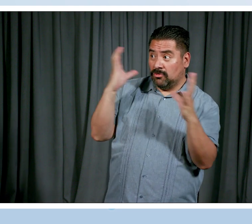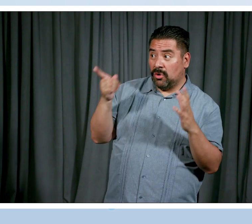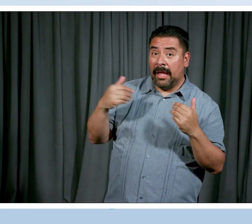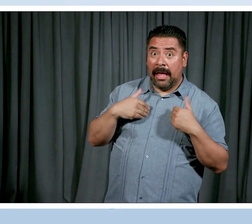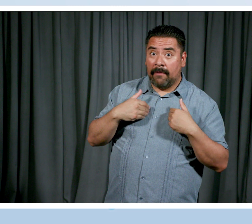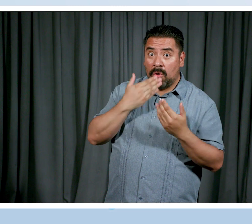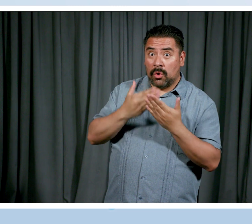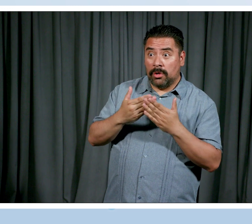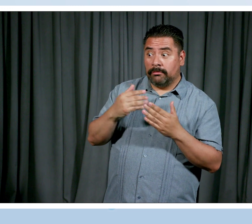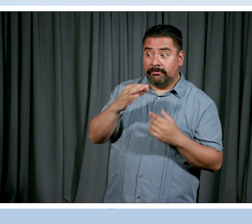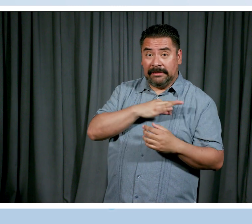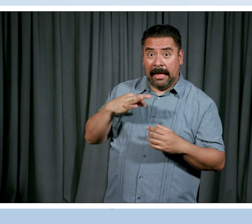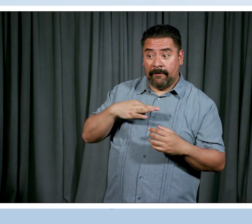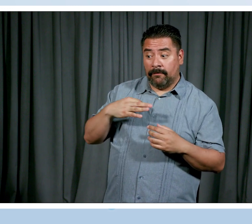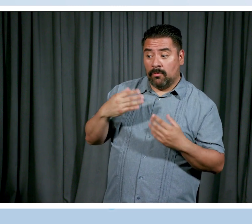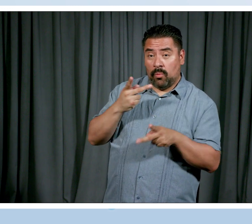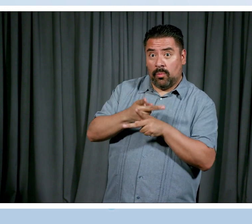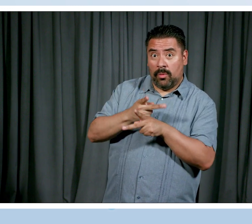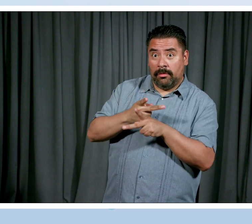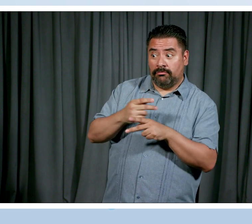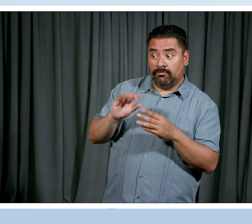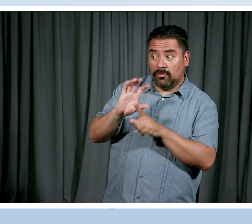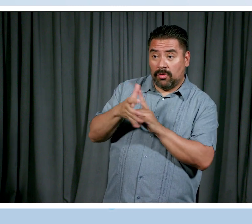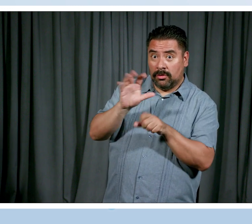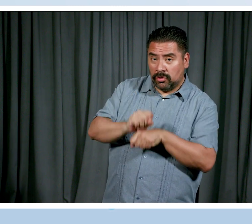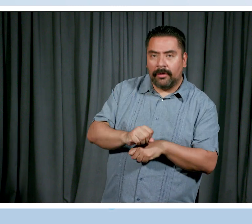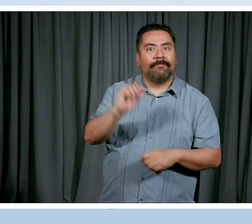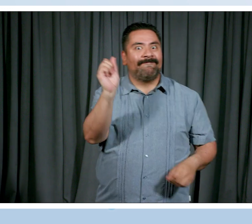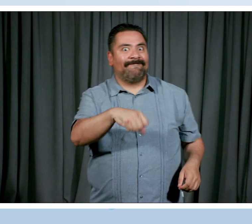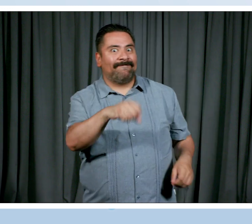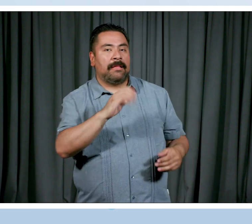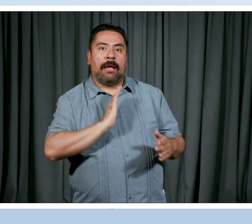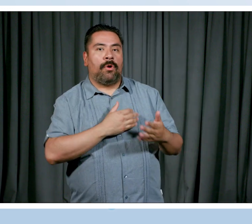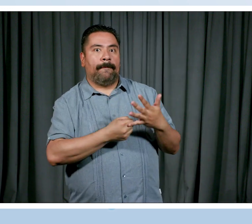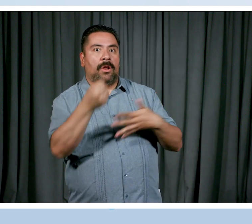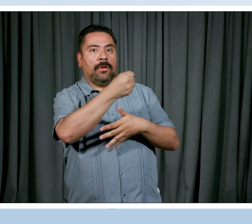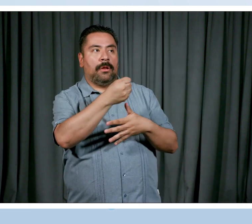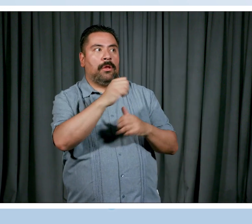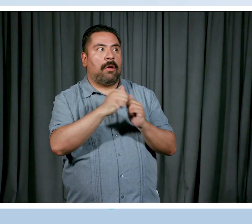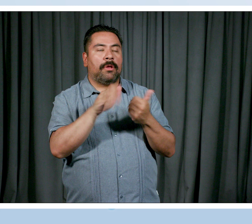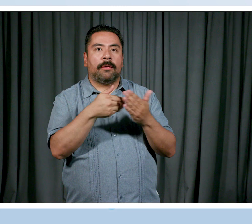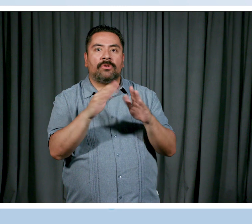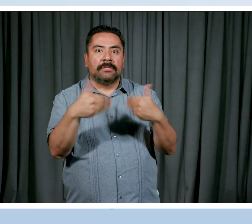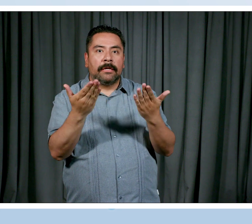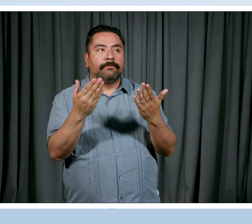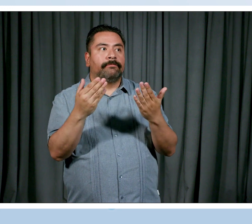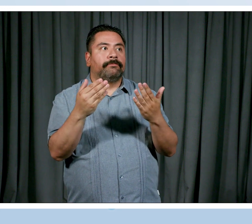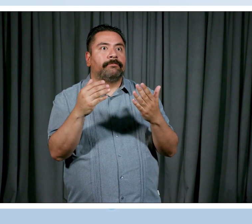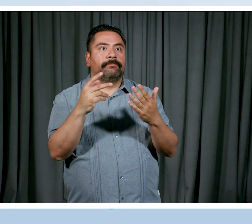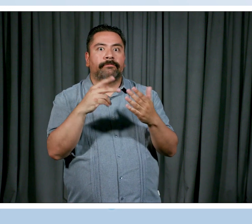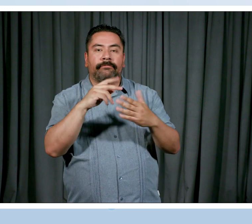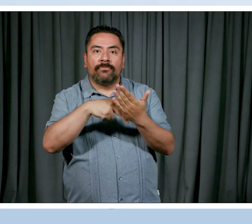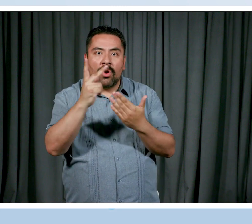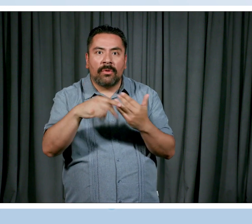top priority. We survey our staff every year, and then we are responsive in the ways that we present policies, programs, et cetera. We have a